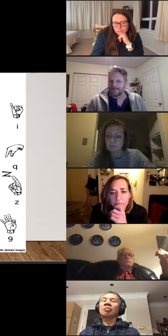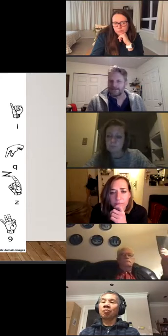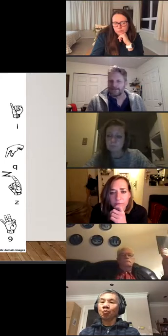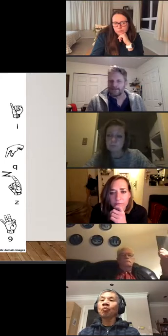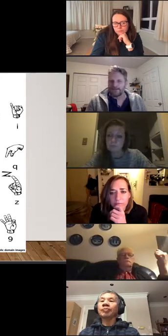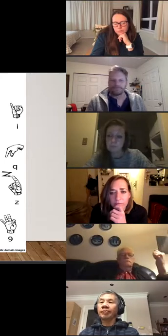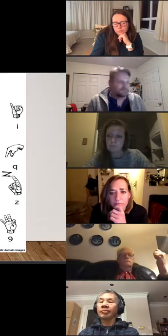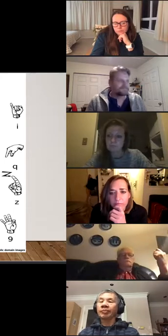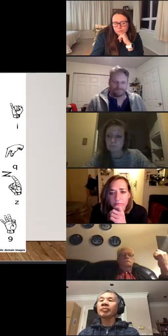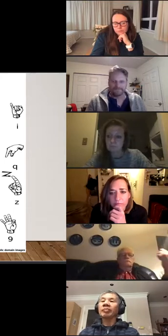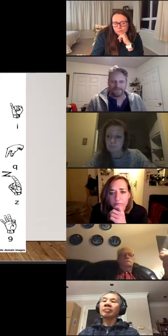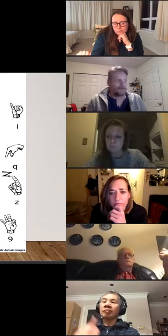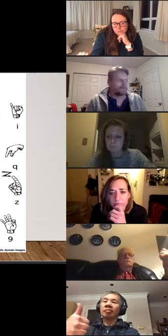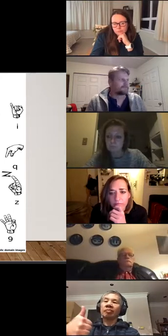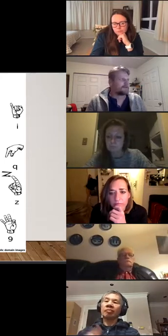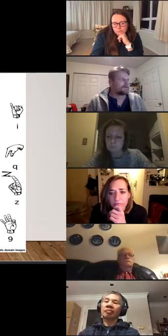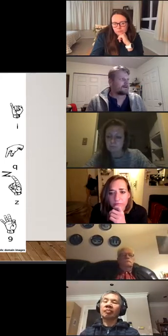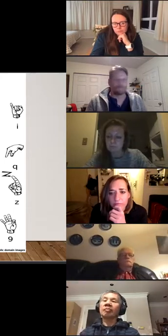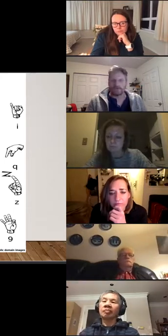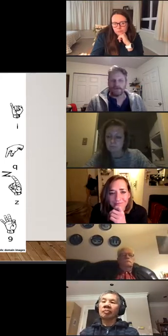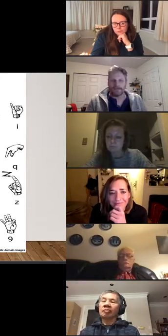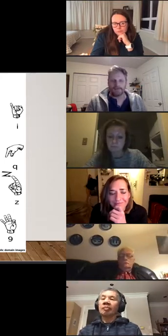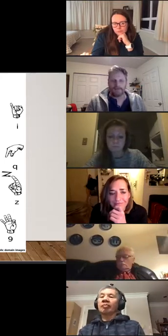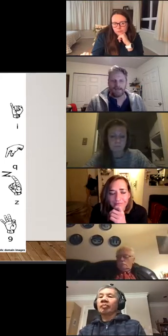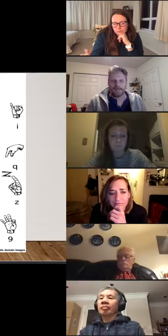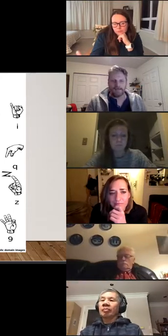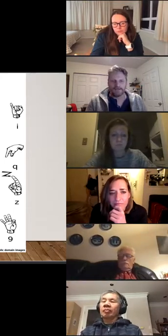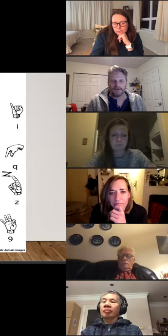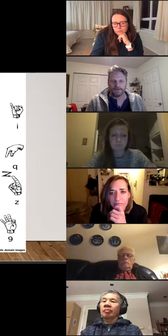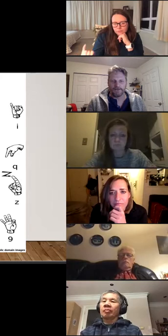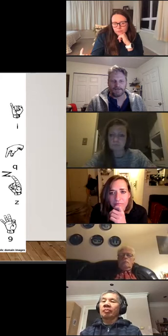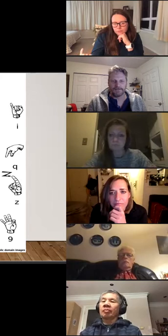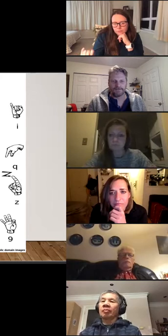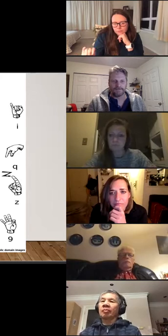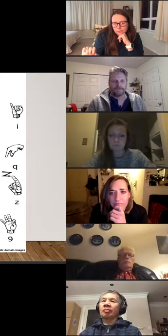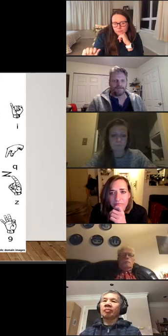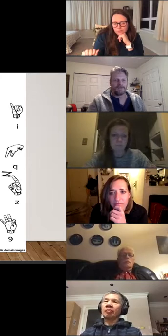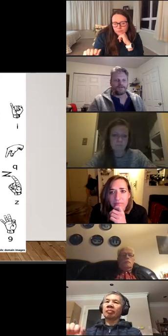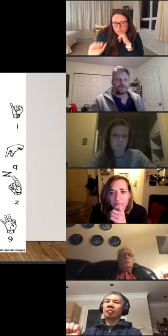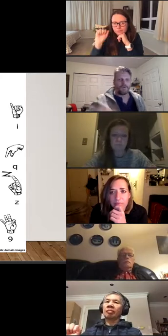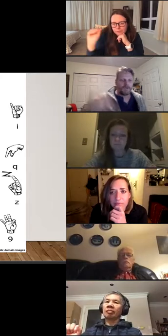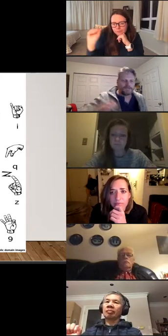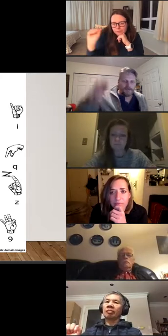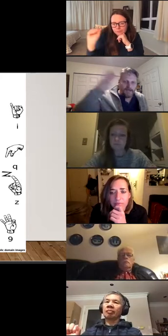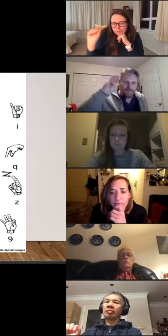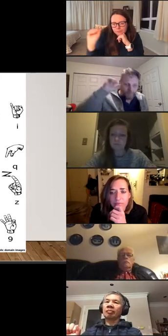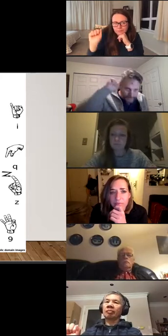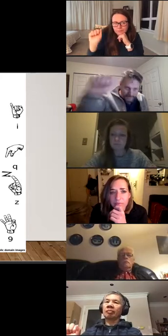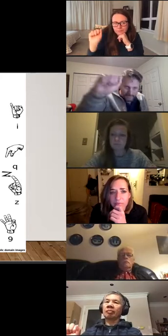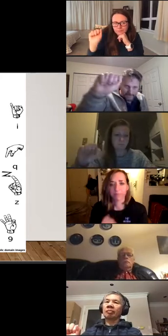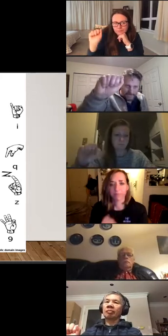Did that answer your question pretty well? Cool. All right, should we try this again from A and just go through it one more time? Here we go, start